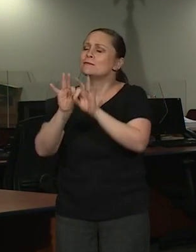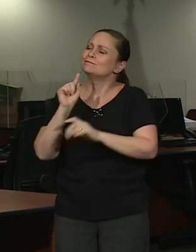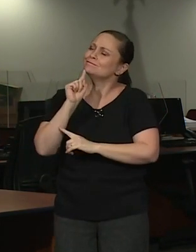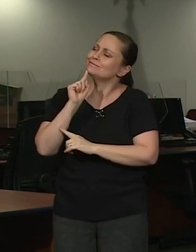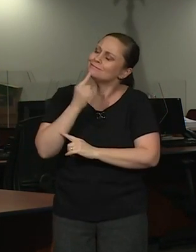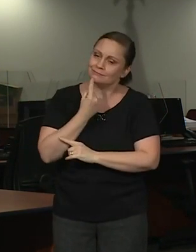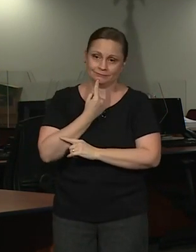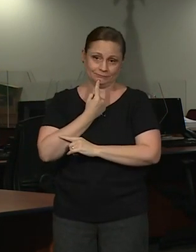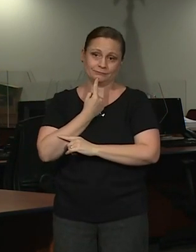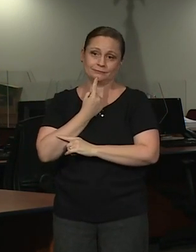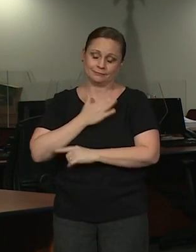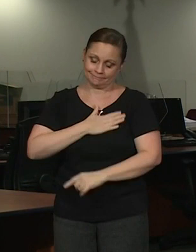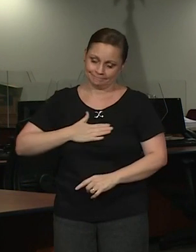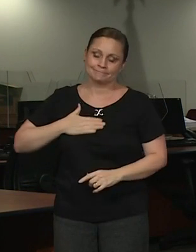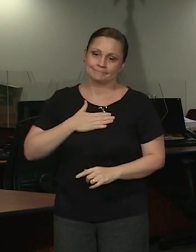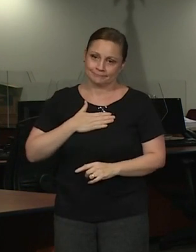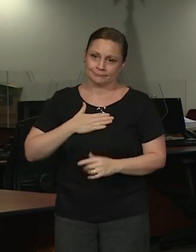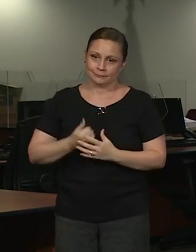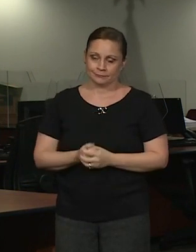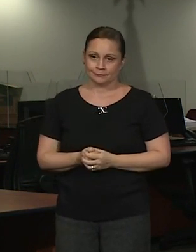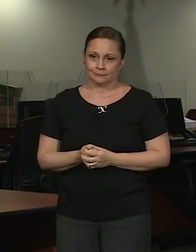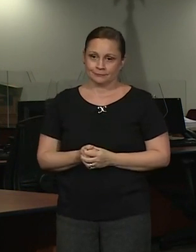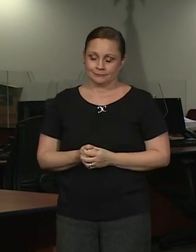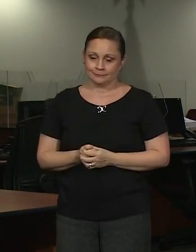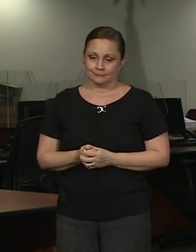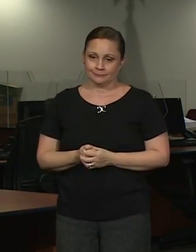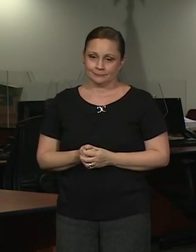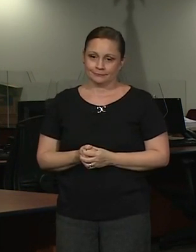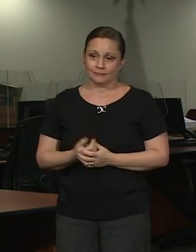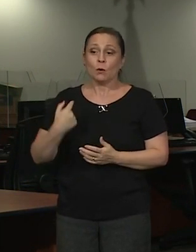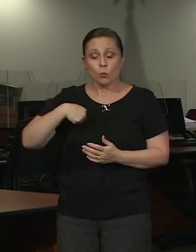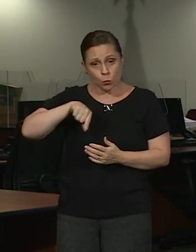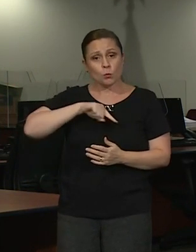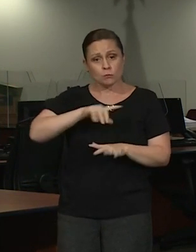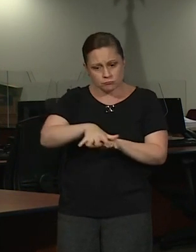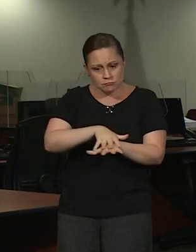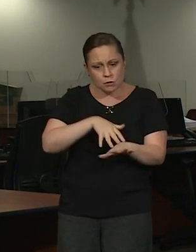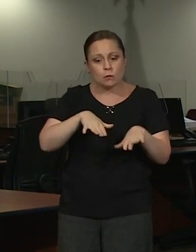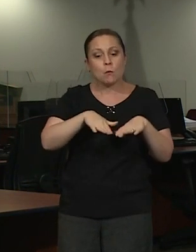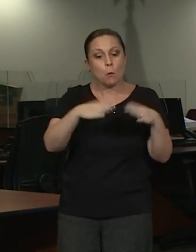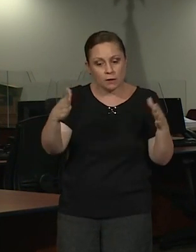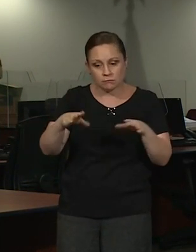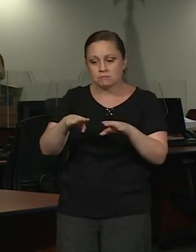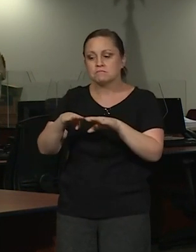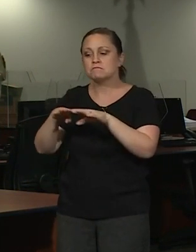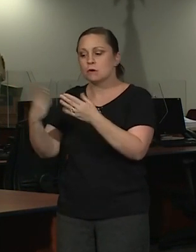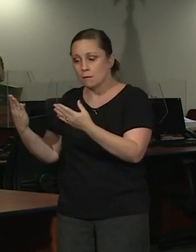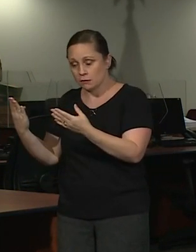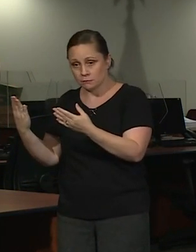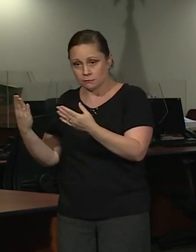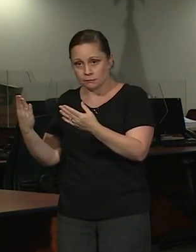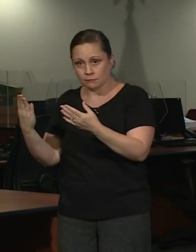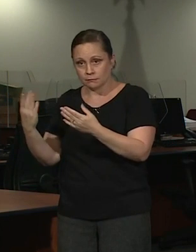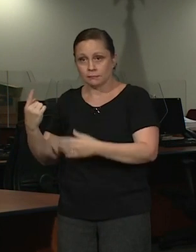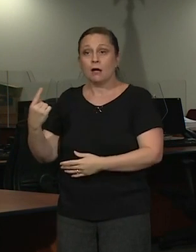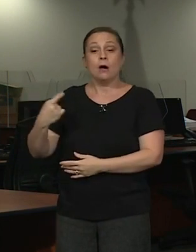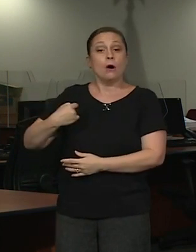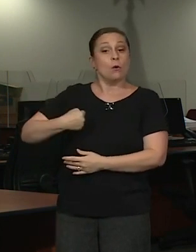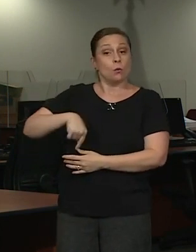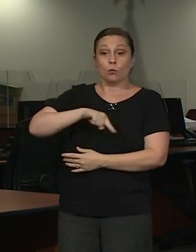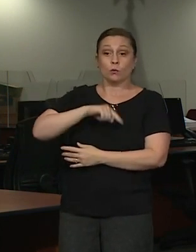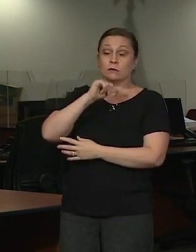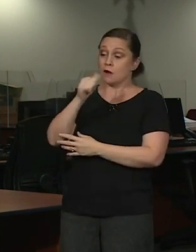that. So we are opening. We've been reopening. As you know, we did not close as much as